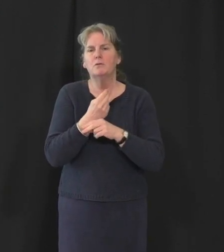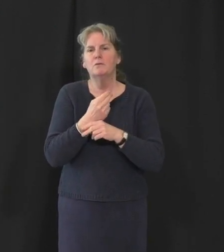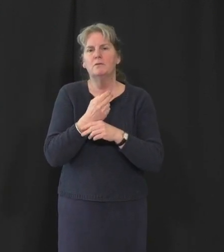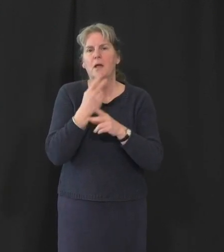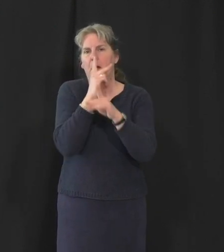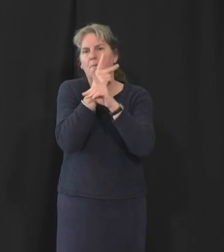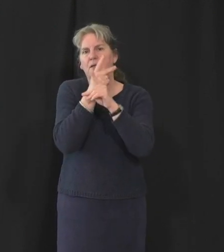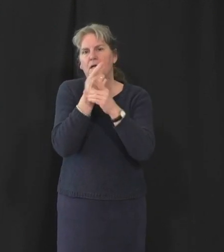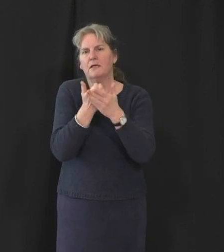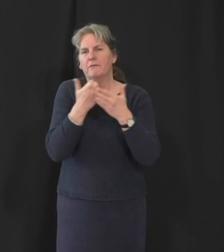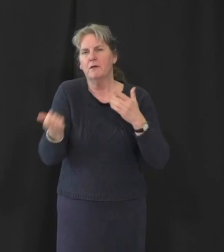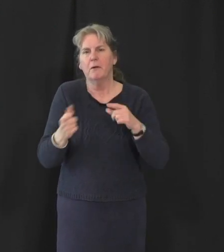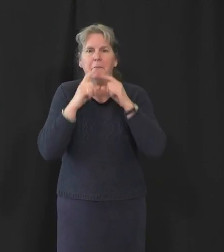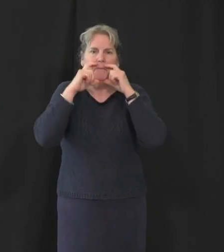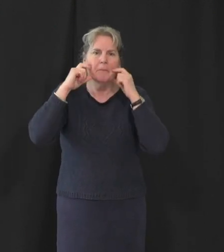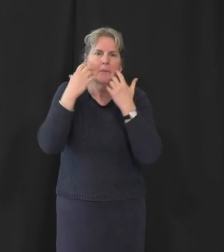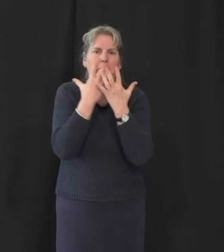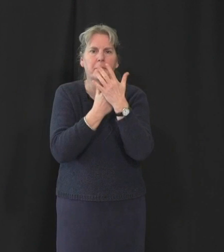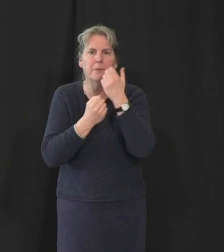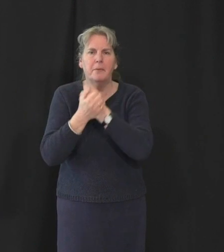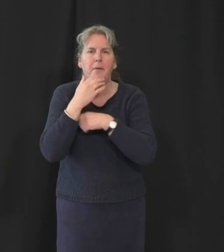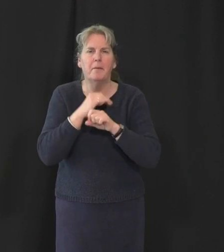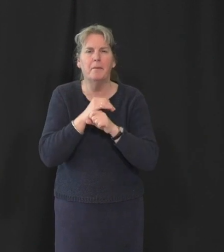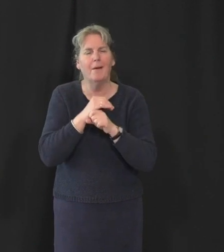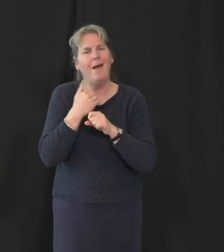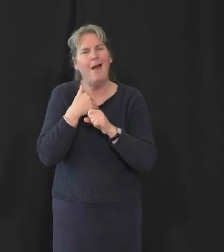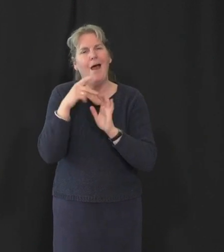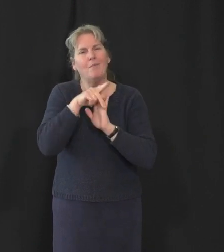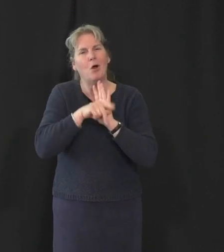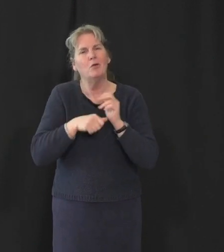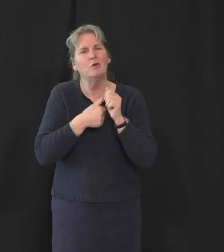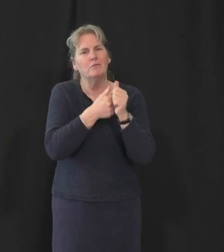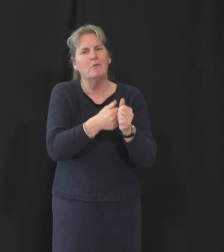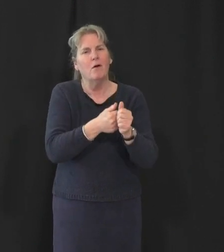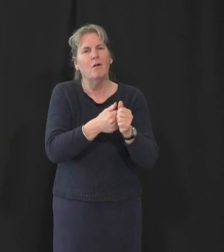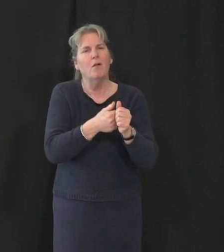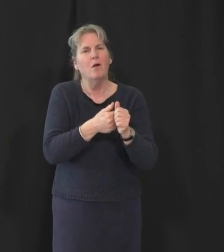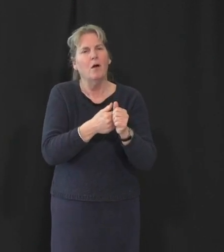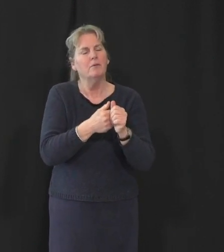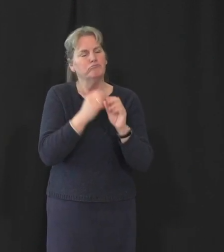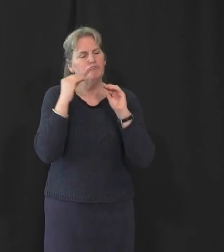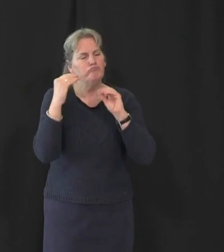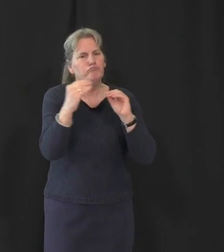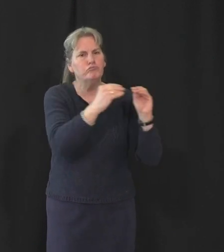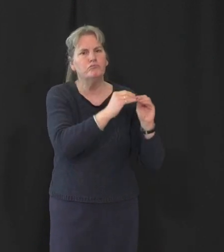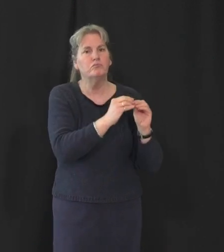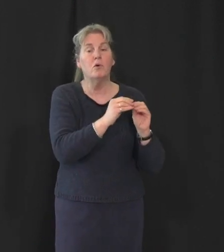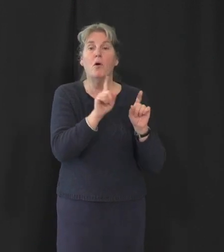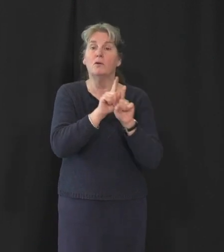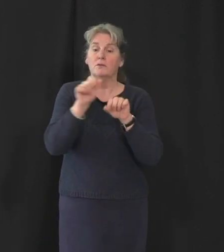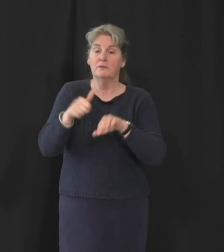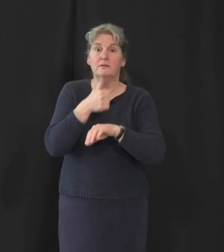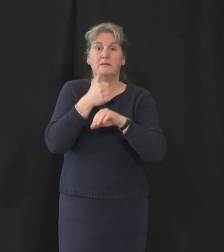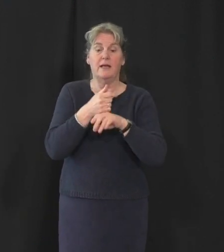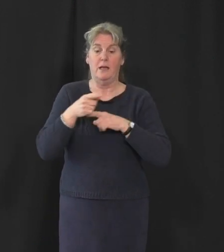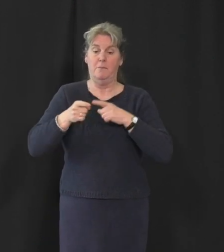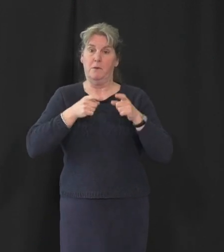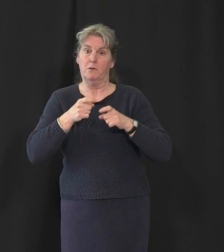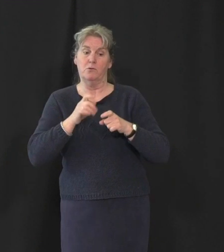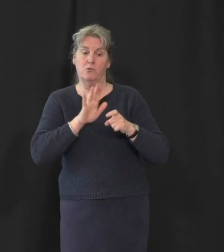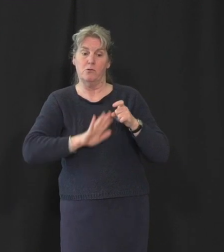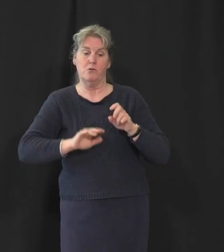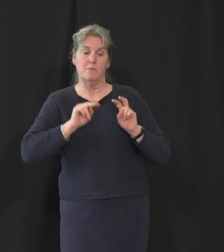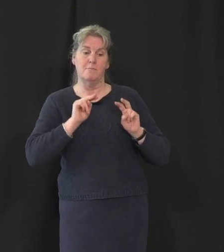equipment, following our existing policies and procedures as well. We have established control measures to safeguard